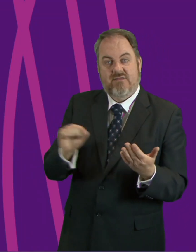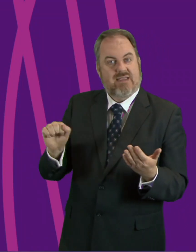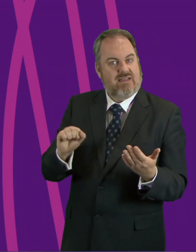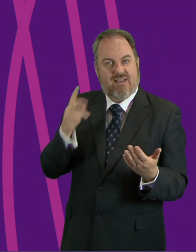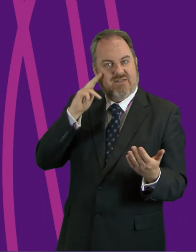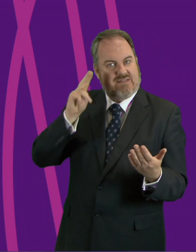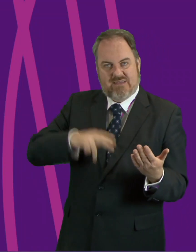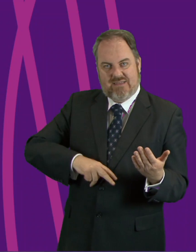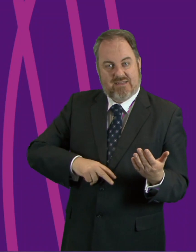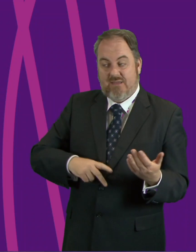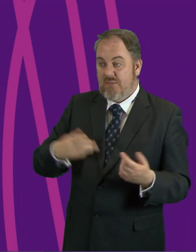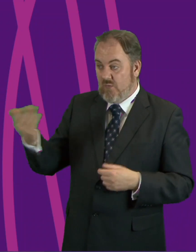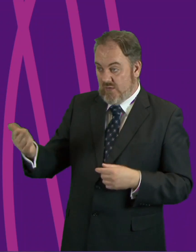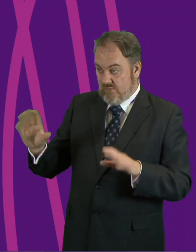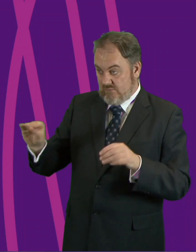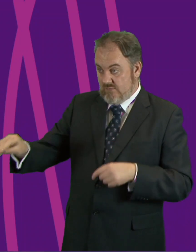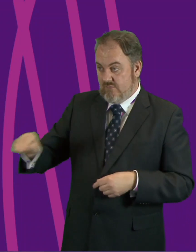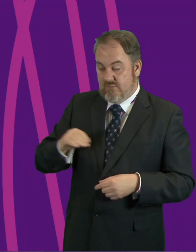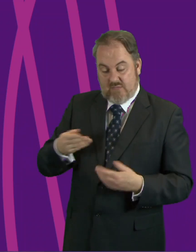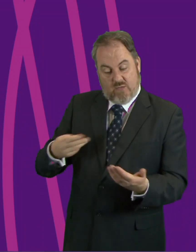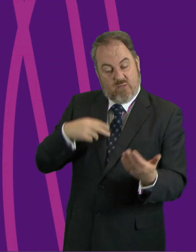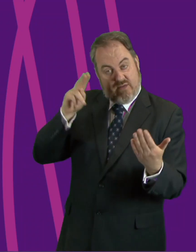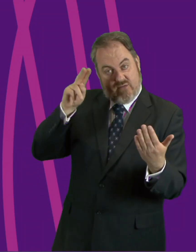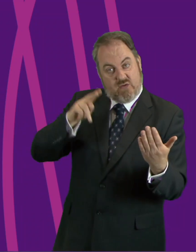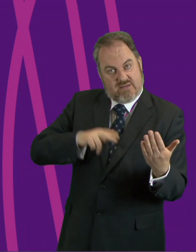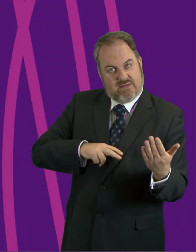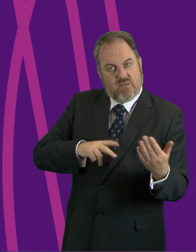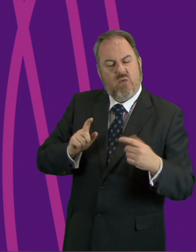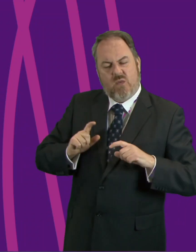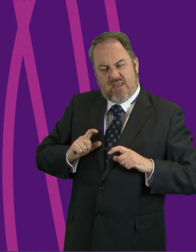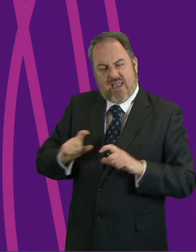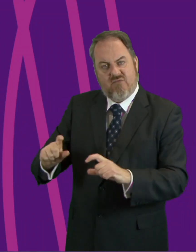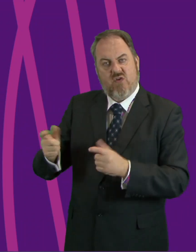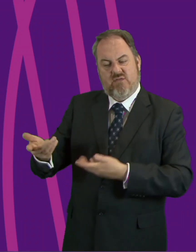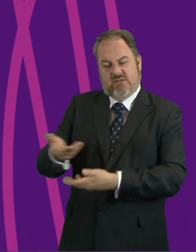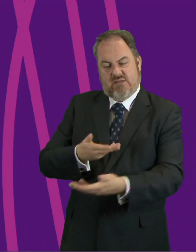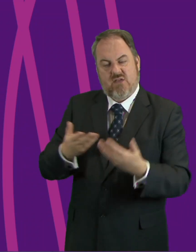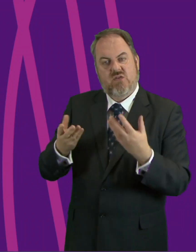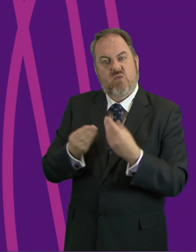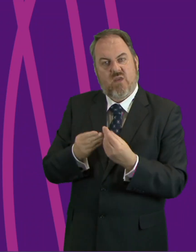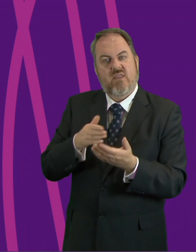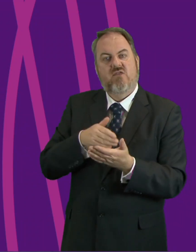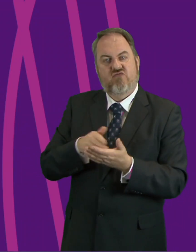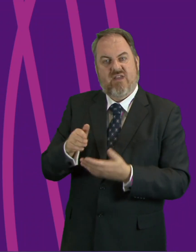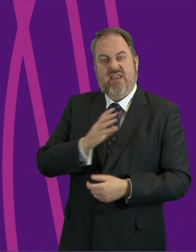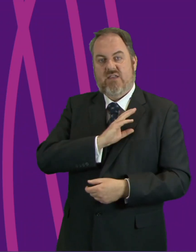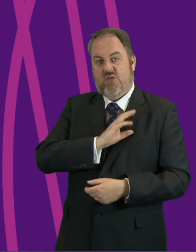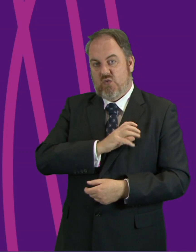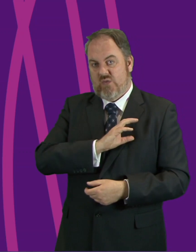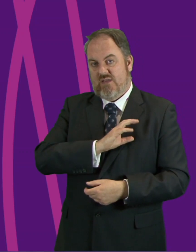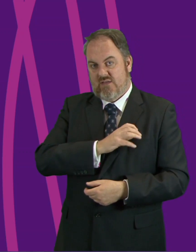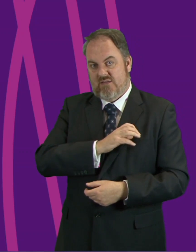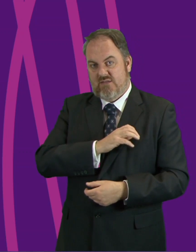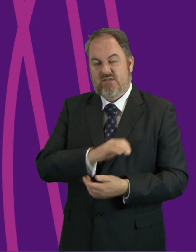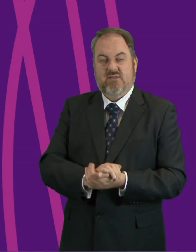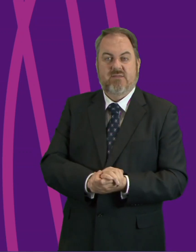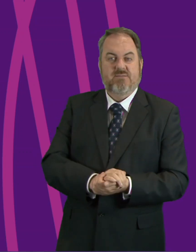do pay close attention to it. But those discussions with trade unions will be ongoing, and if they're not ongoing already, will